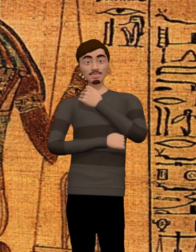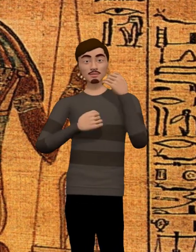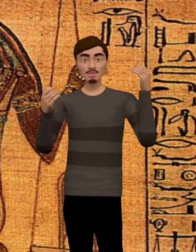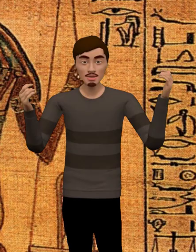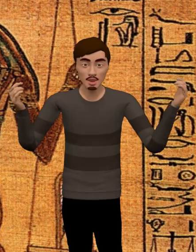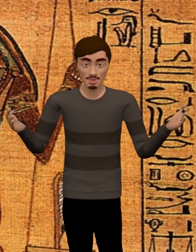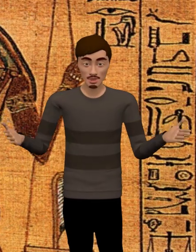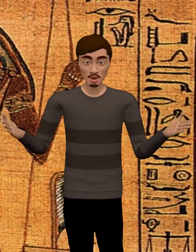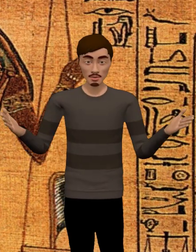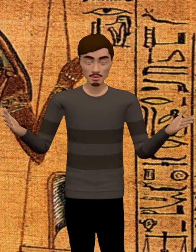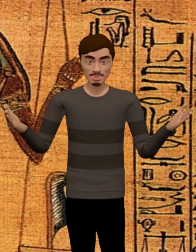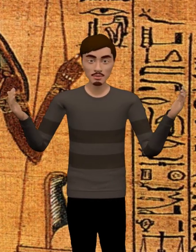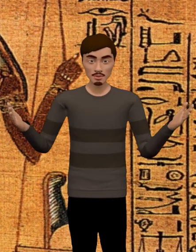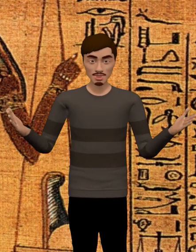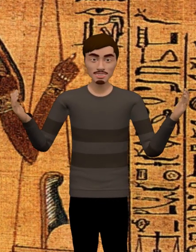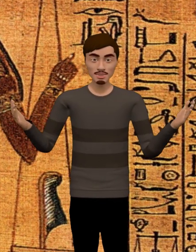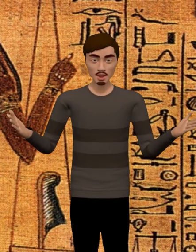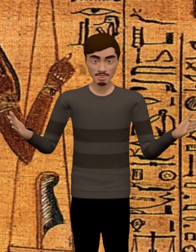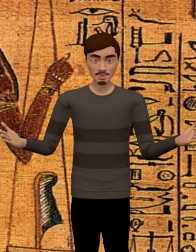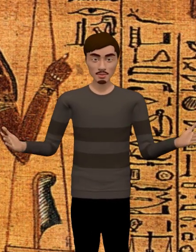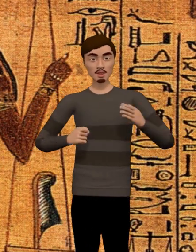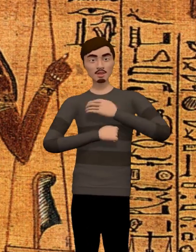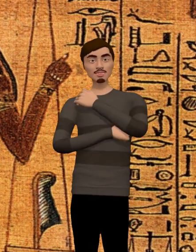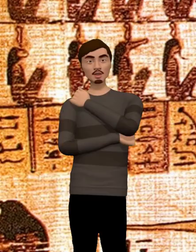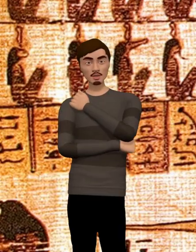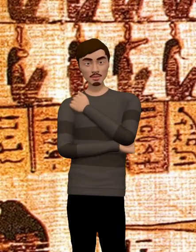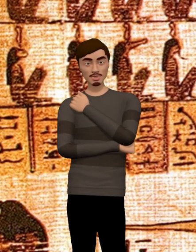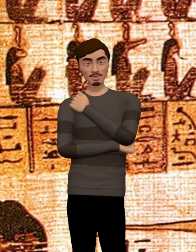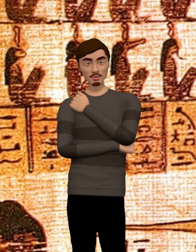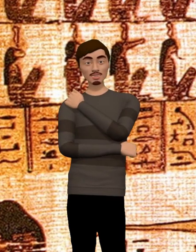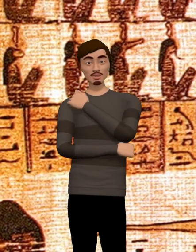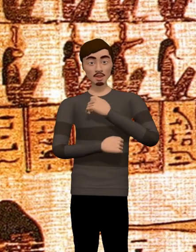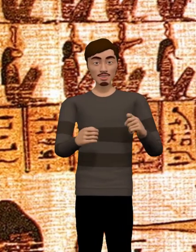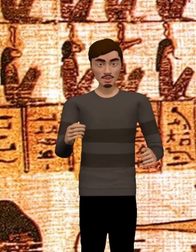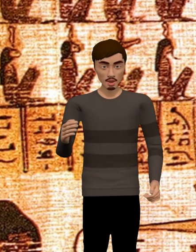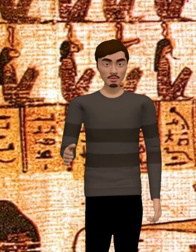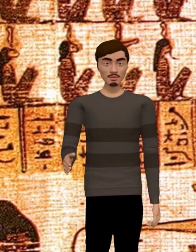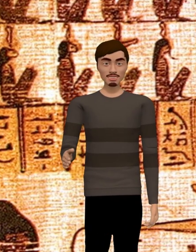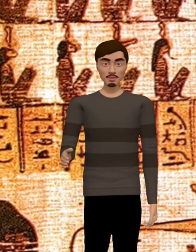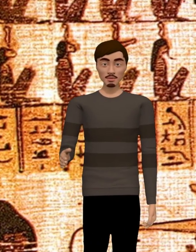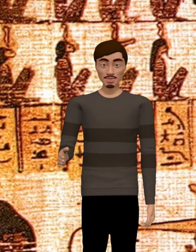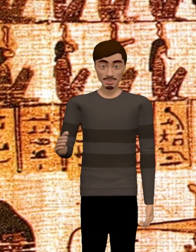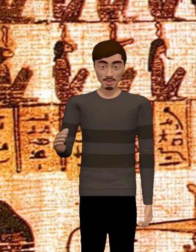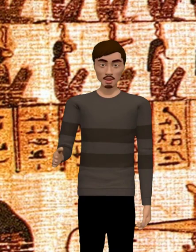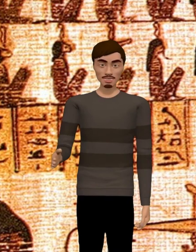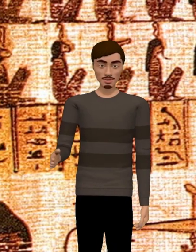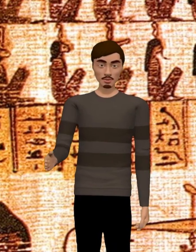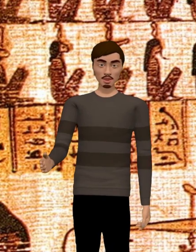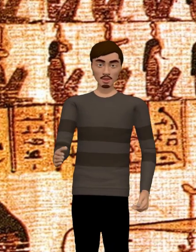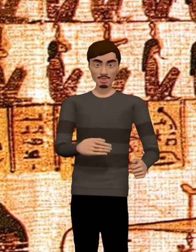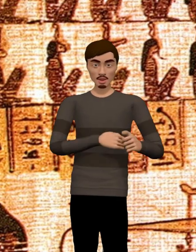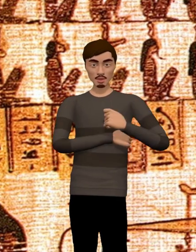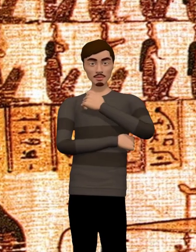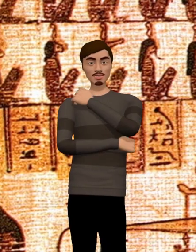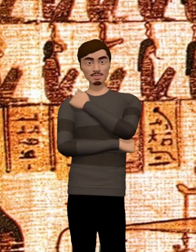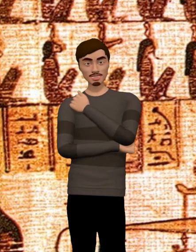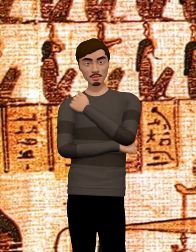was lowered compared to that of the feather. Let's listen to some of these declarations of